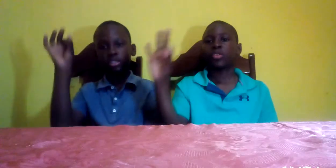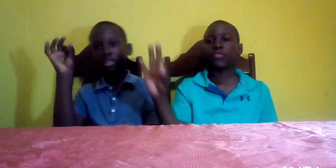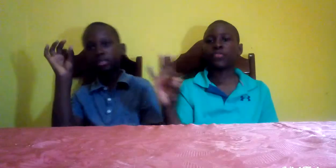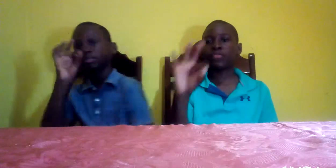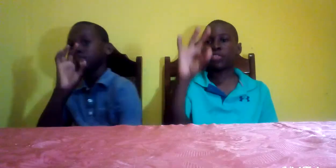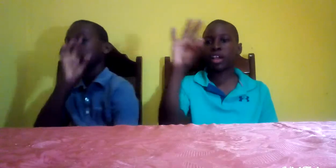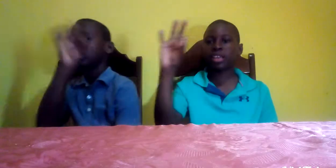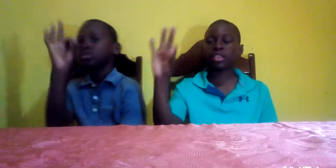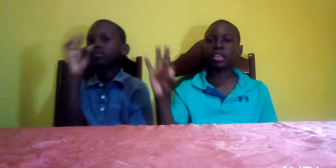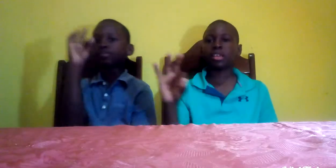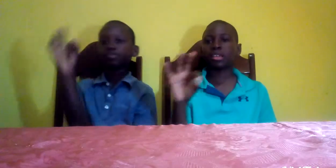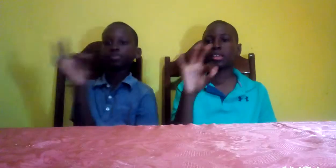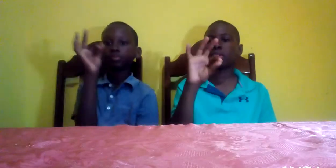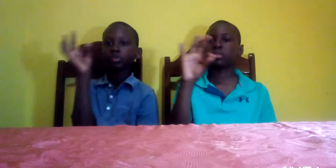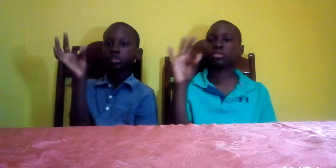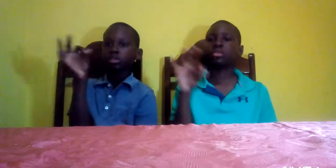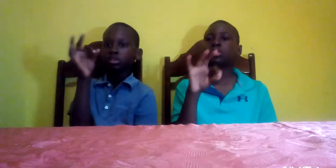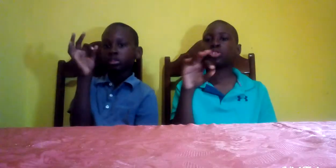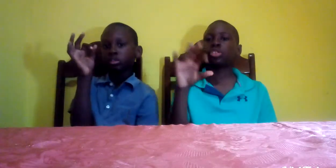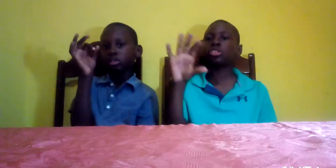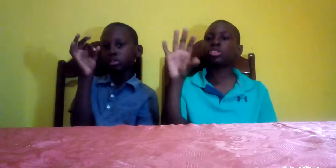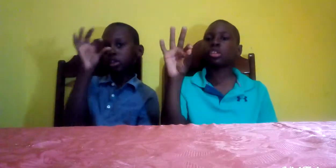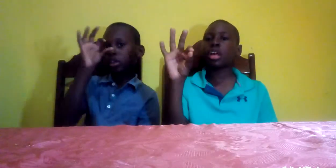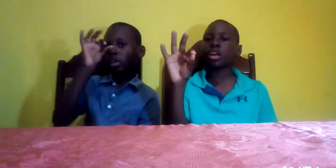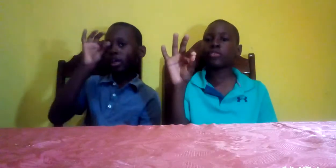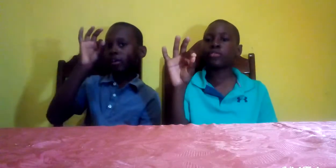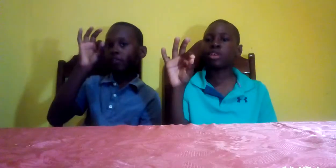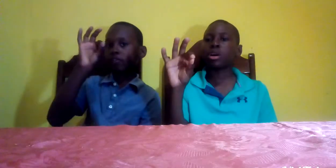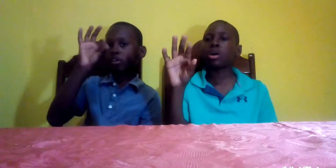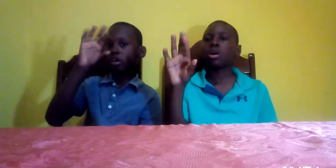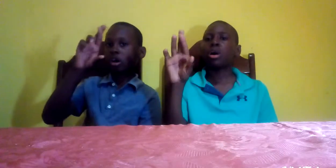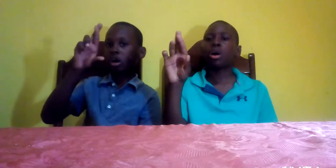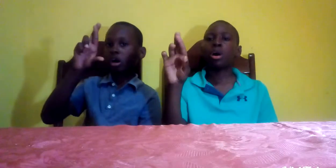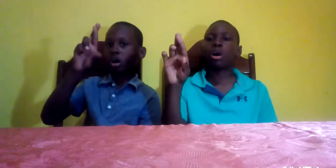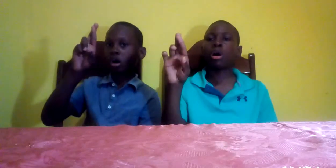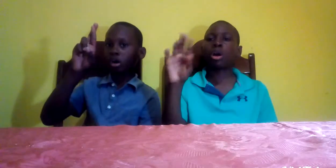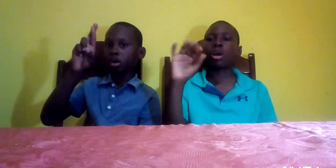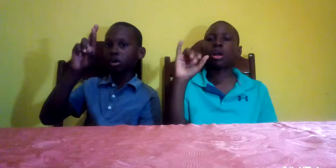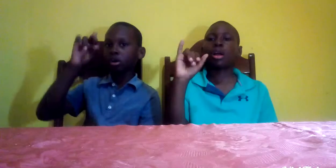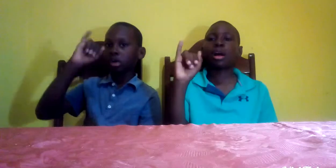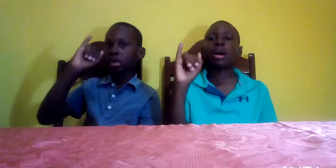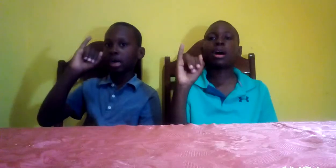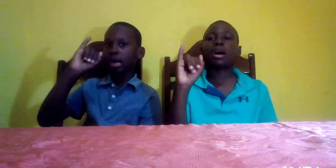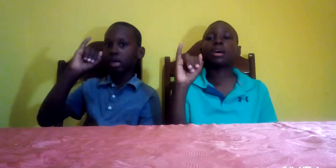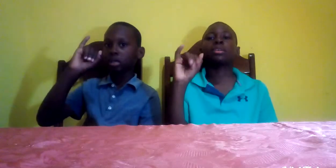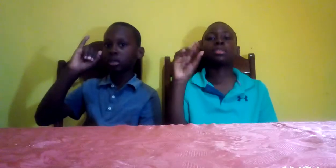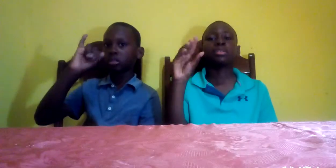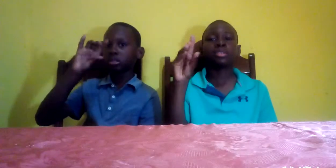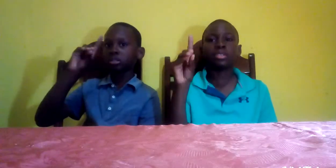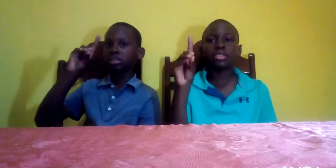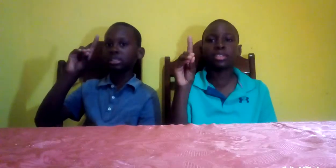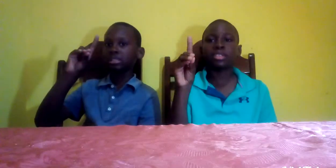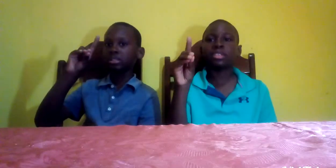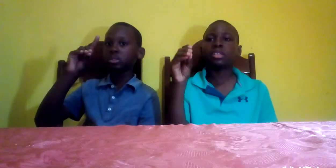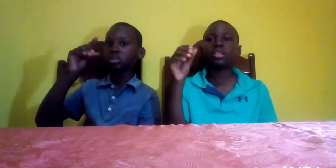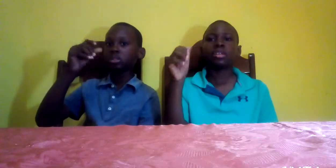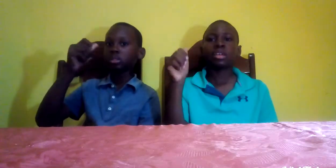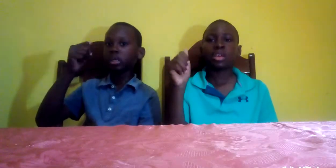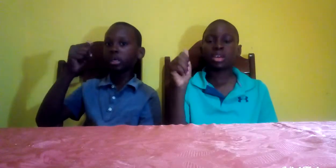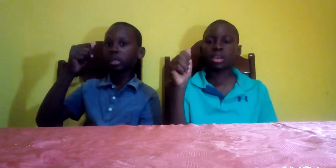Friday this is f r i d a